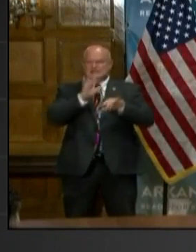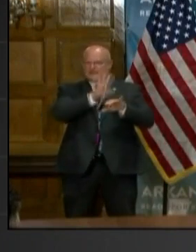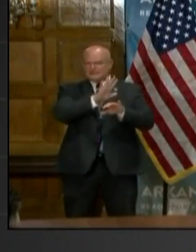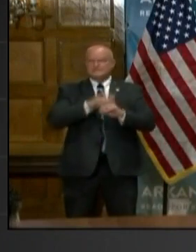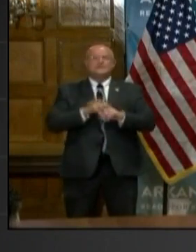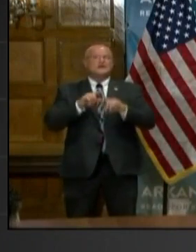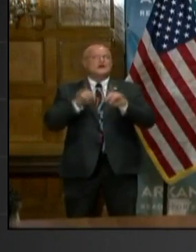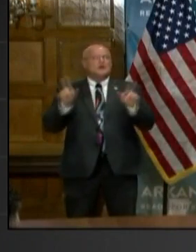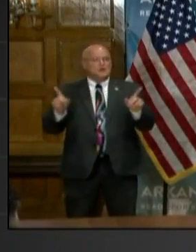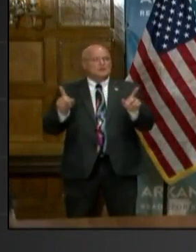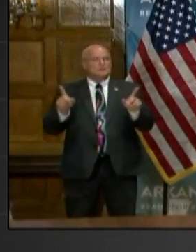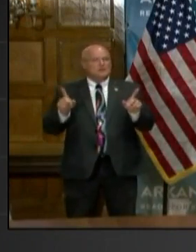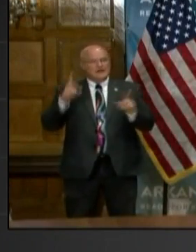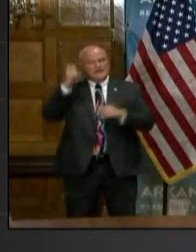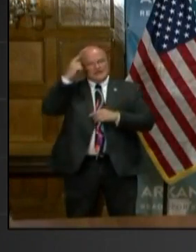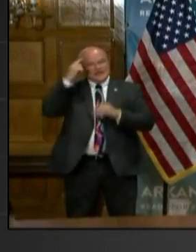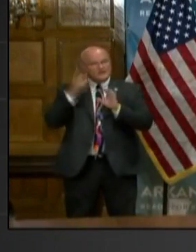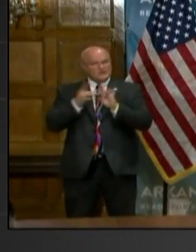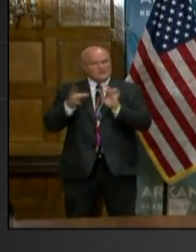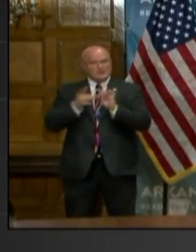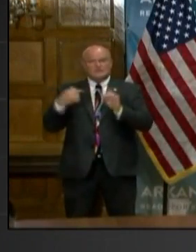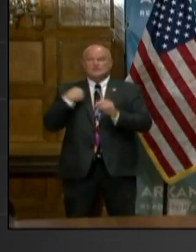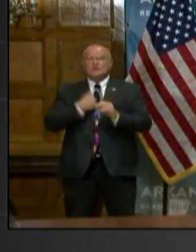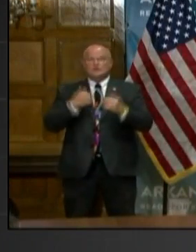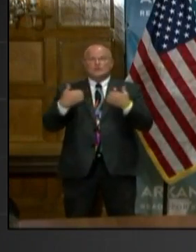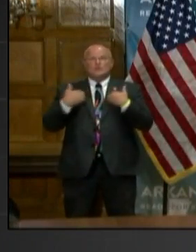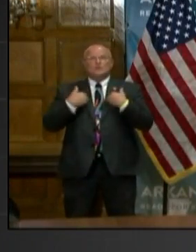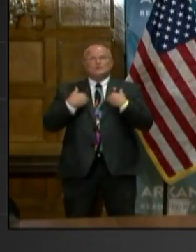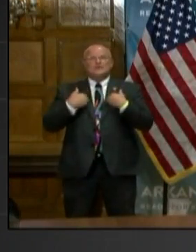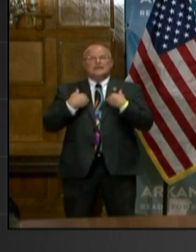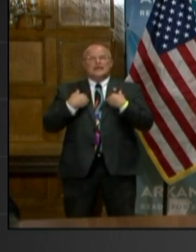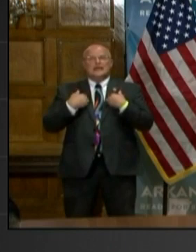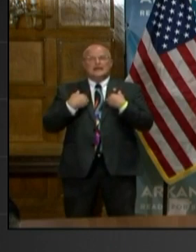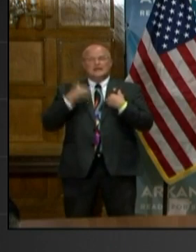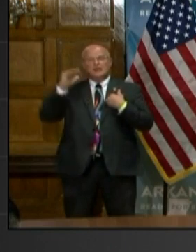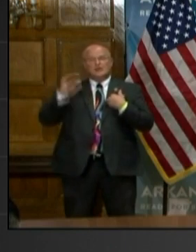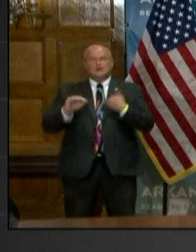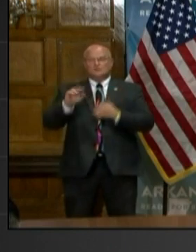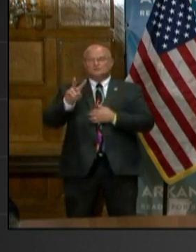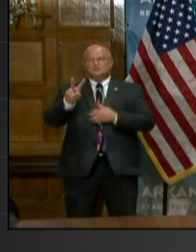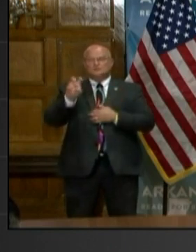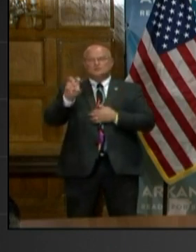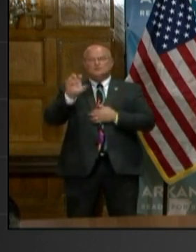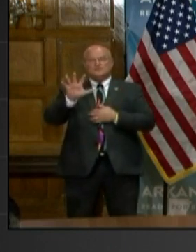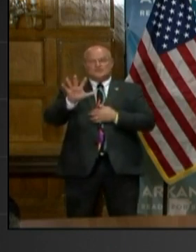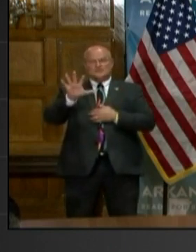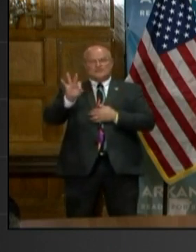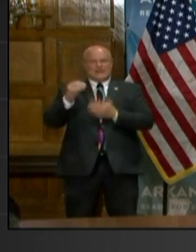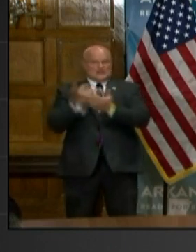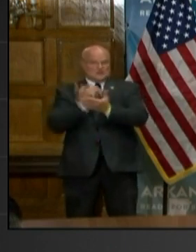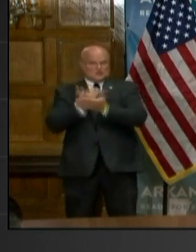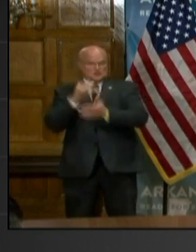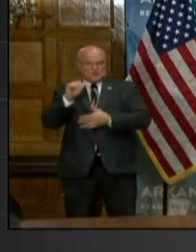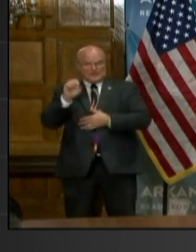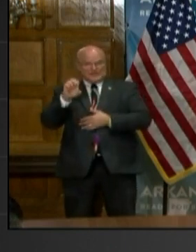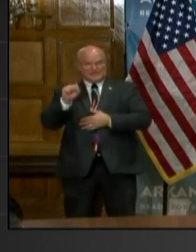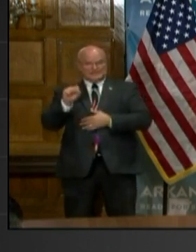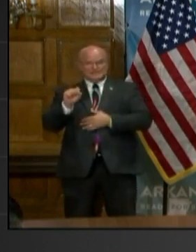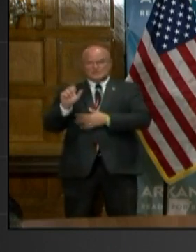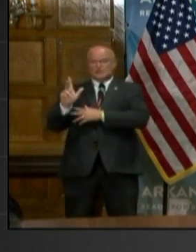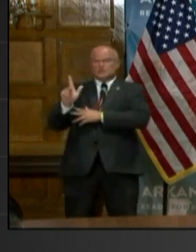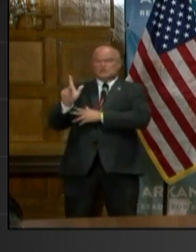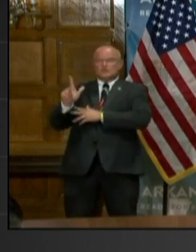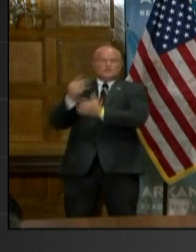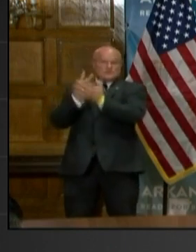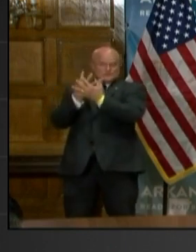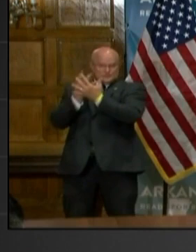slide. But the Governor mentioned we did have a low of 259 new cases. 23 of